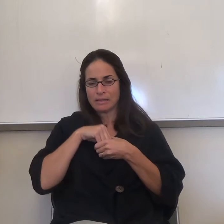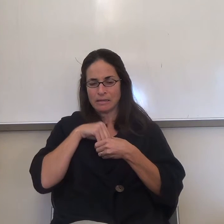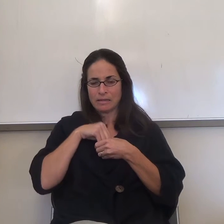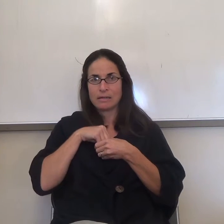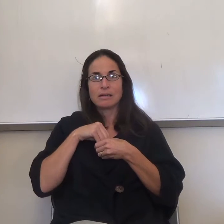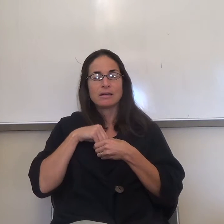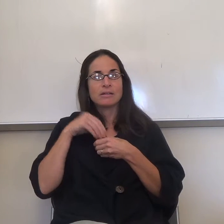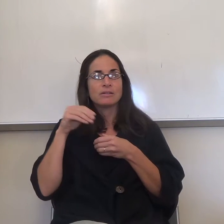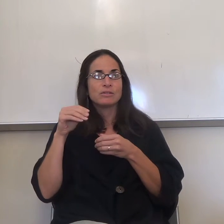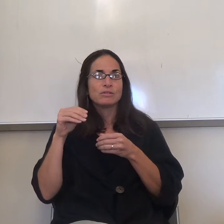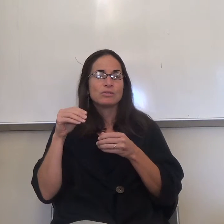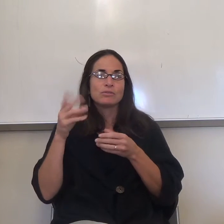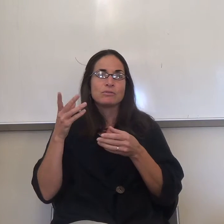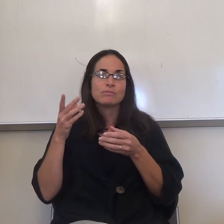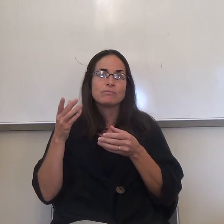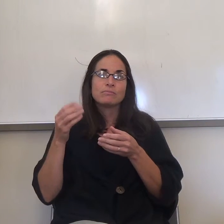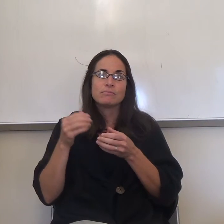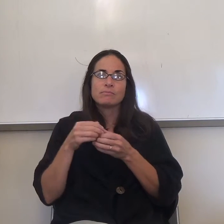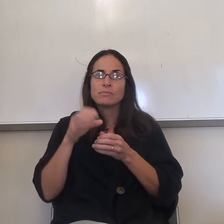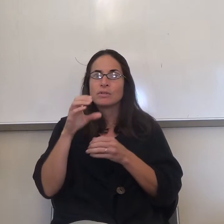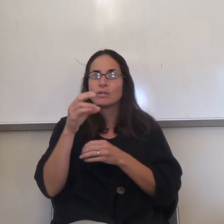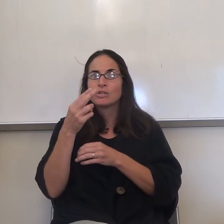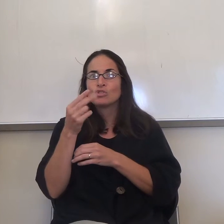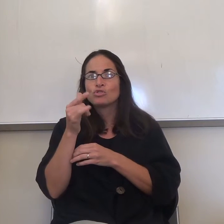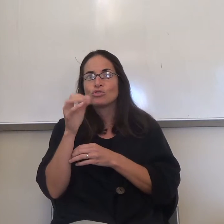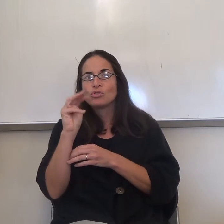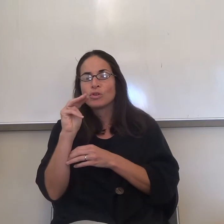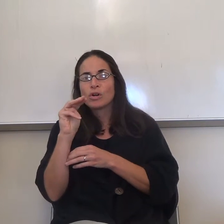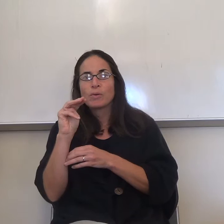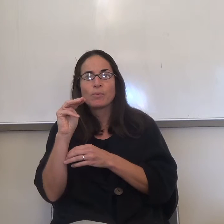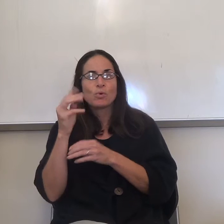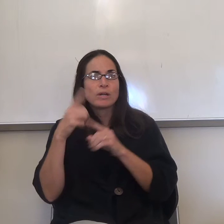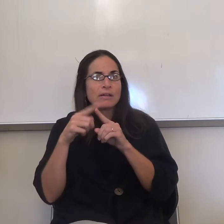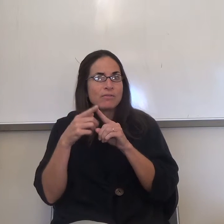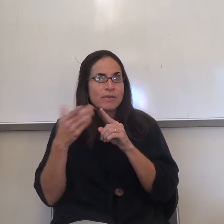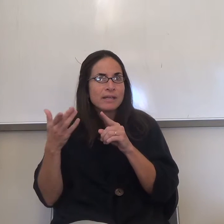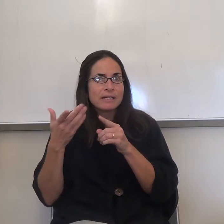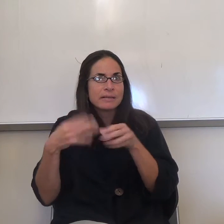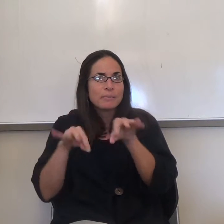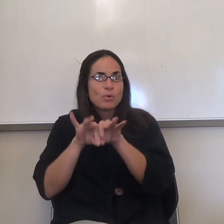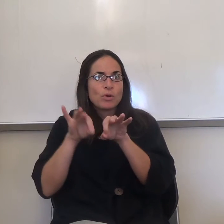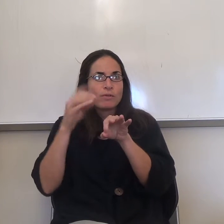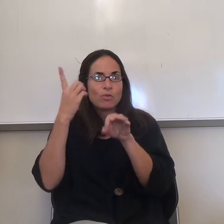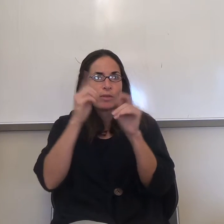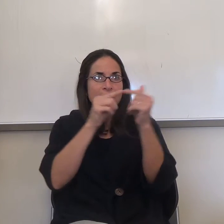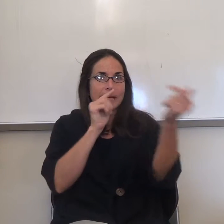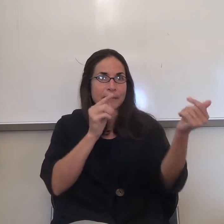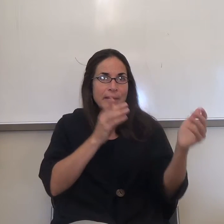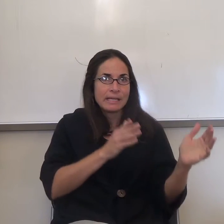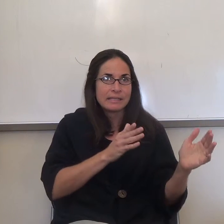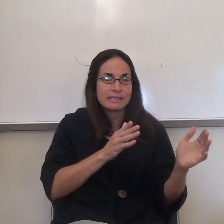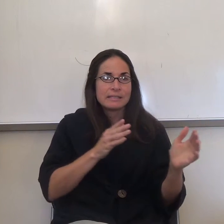charms and portions that might have been important to their enemies, and priests that were considered to